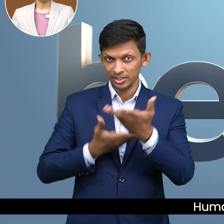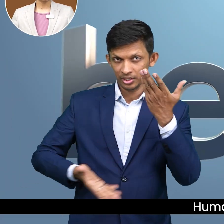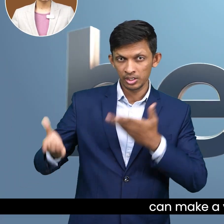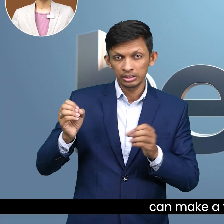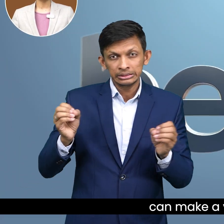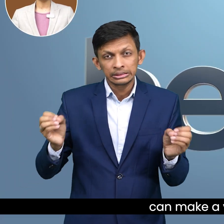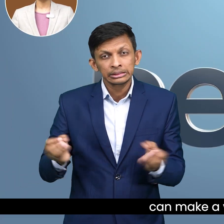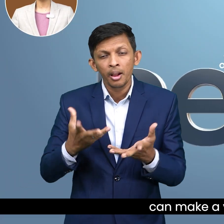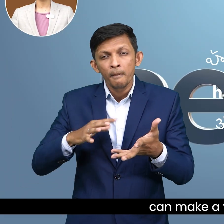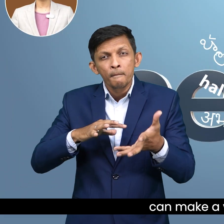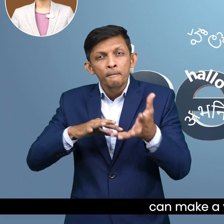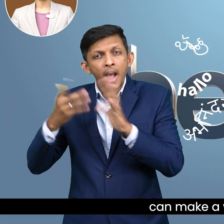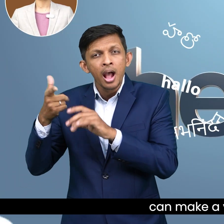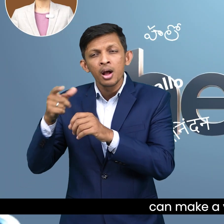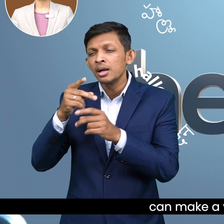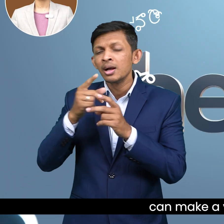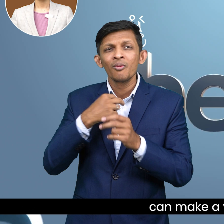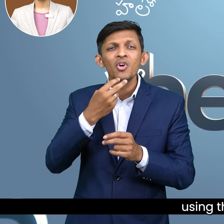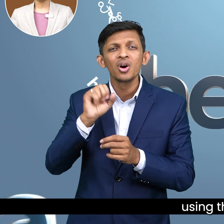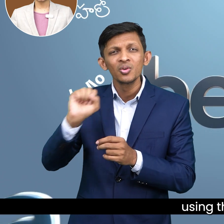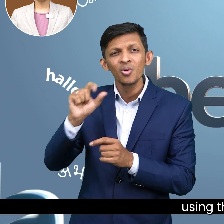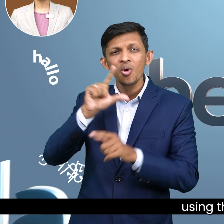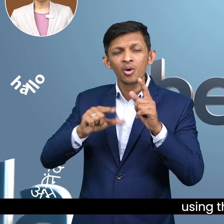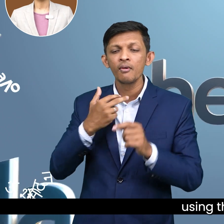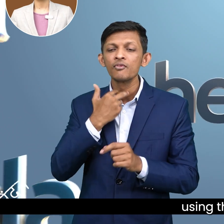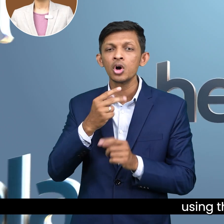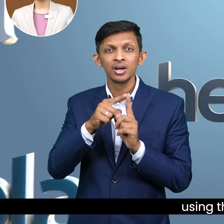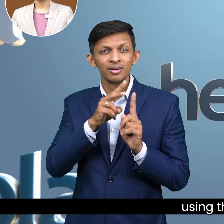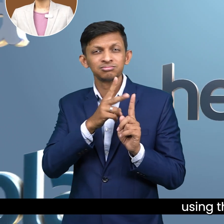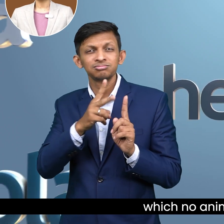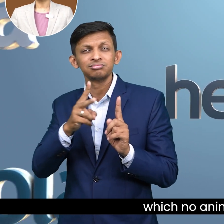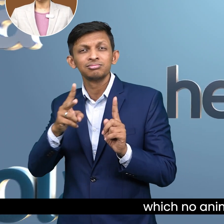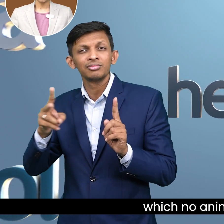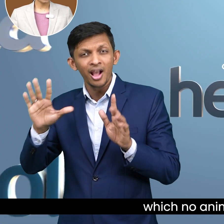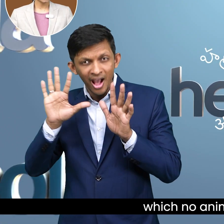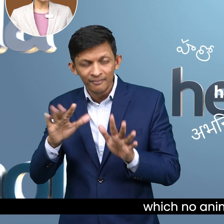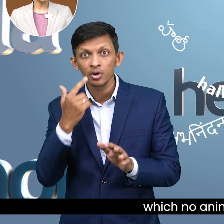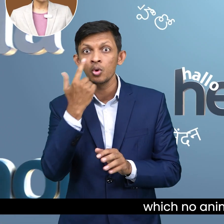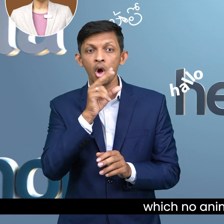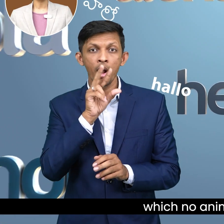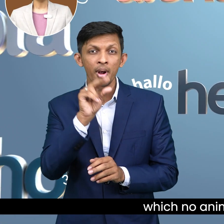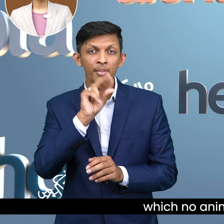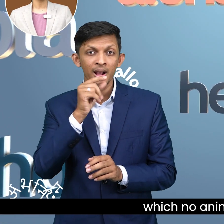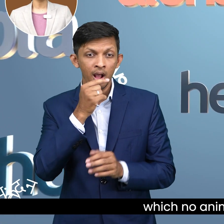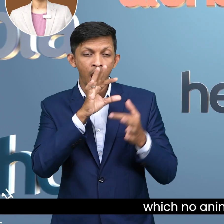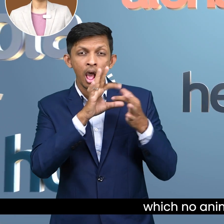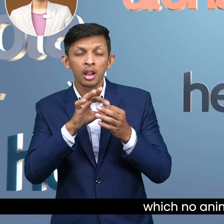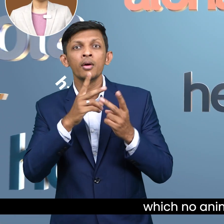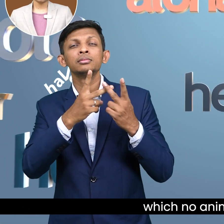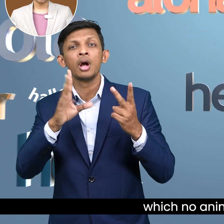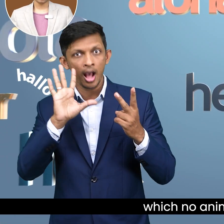Human beings can make a variety of sounds using their mouths, which no animal or bird can